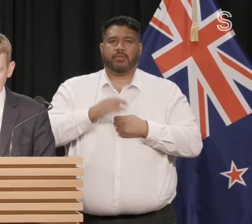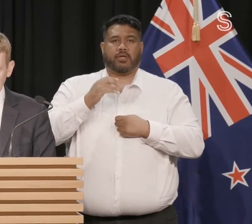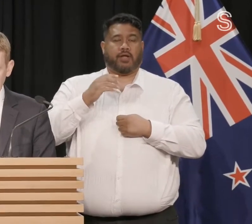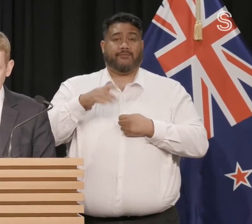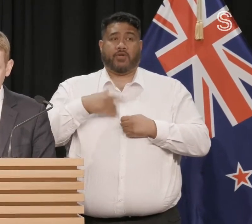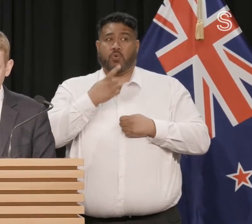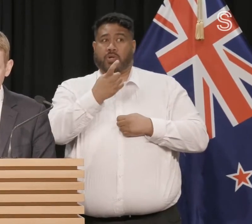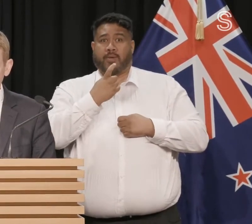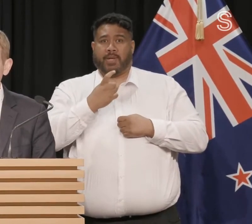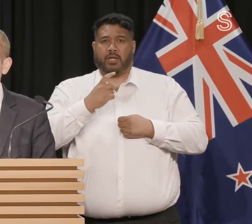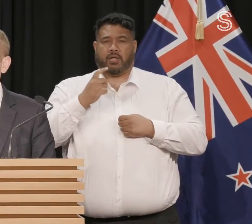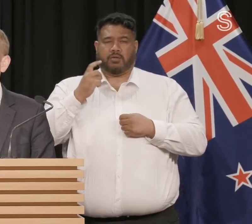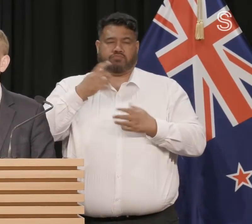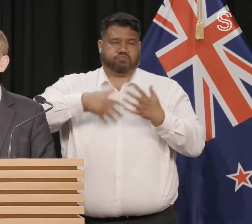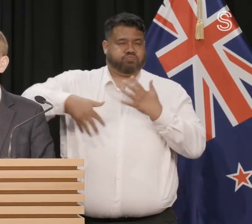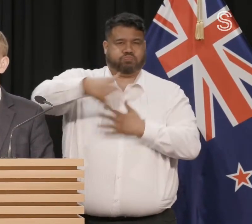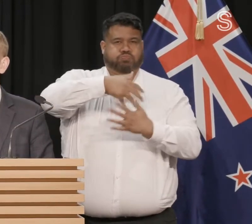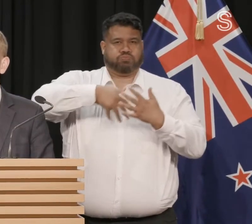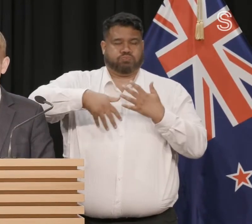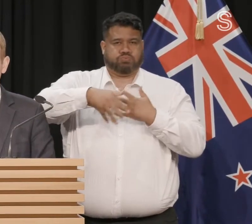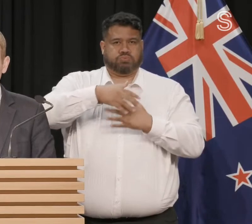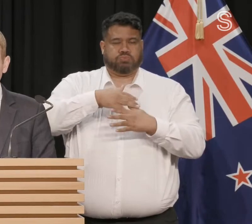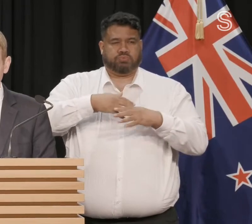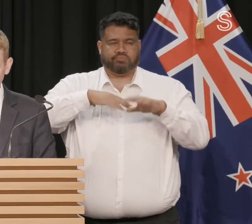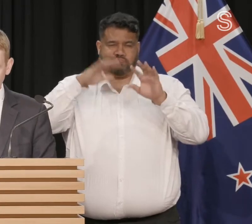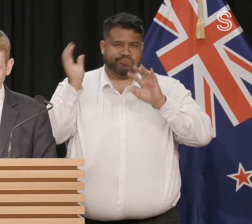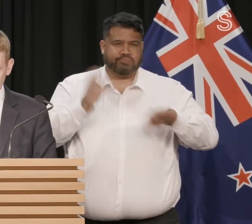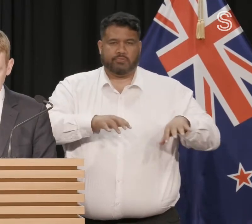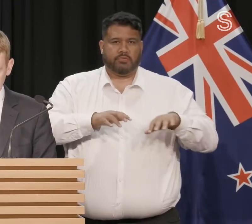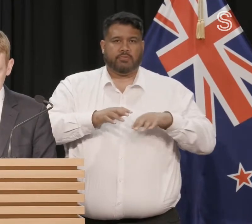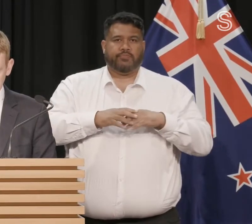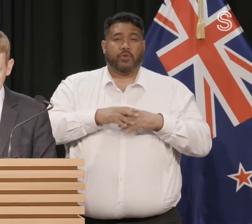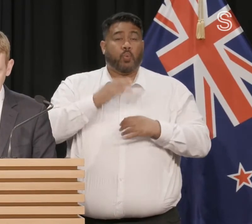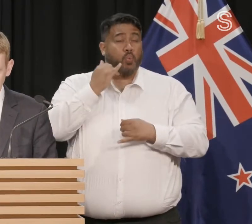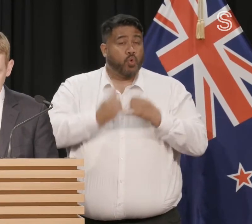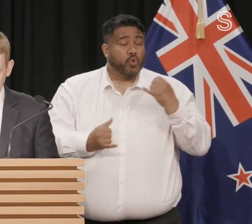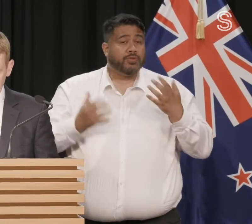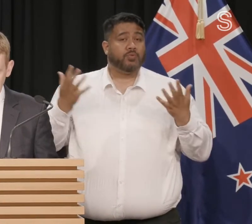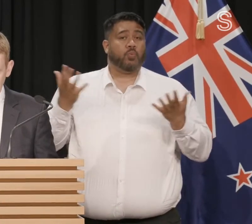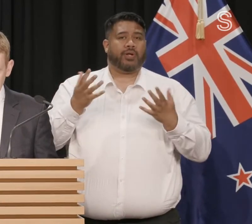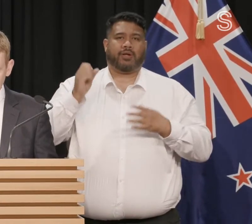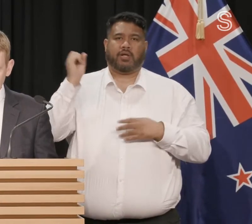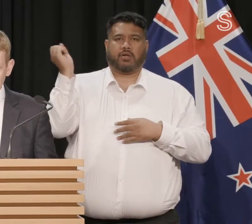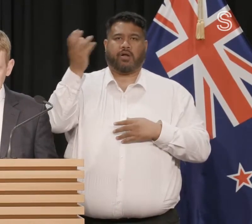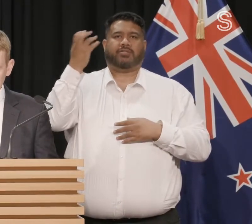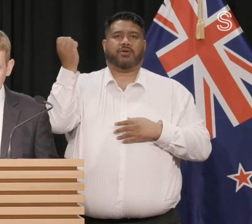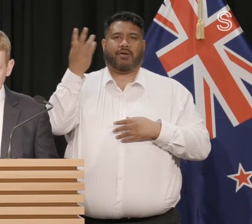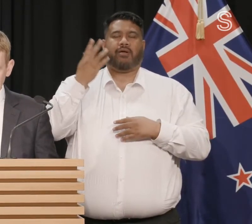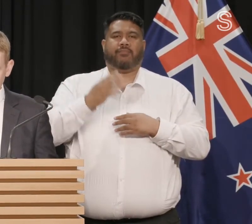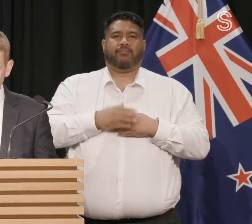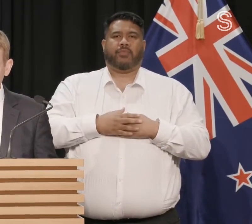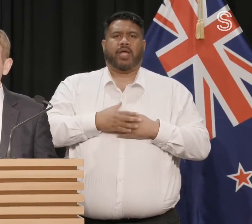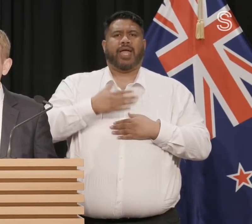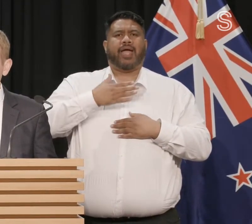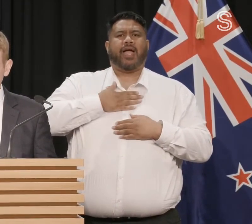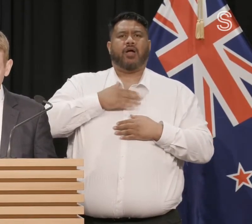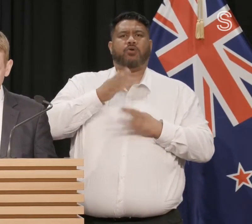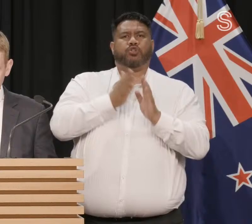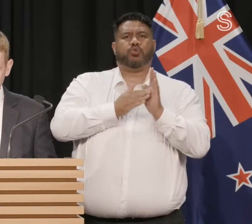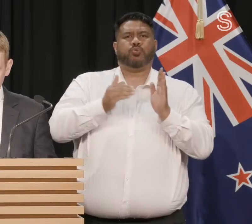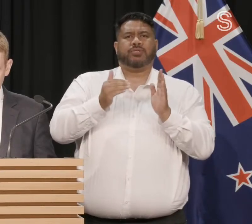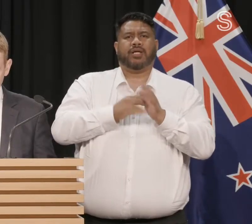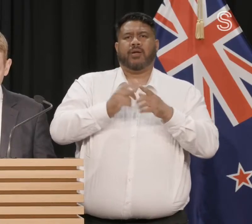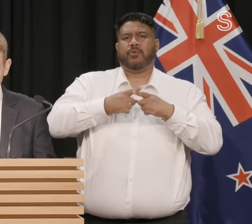affected, and NEMA is going to be monitoring that situation closely. Today, Cabinet agreed to make a further $1